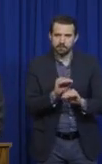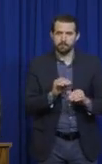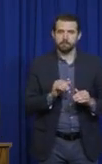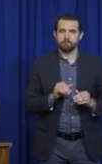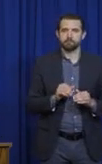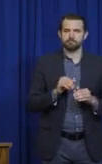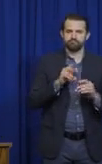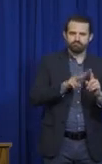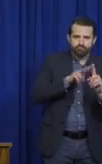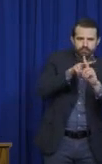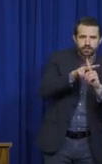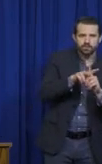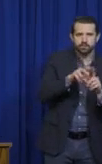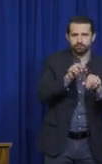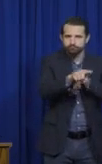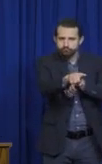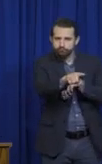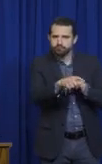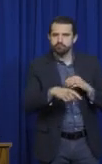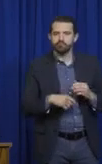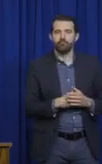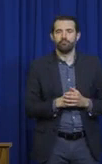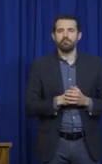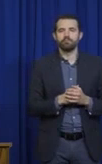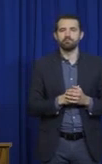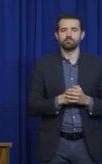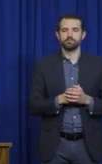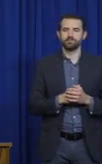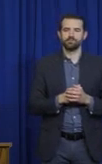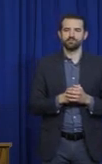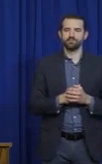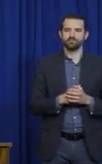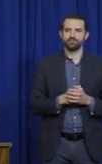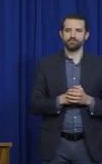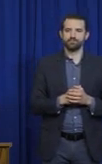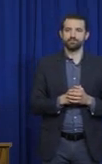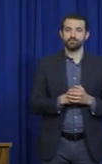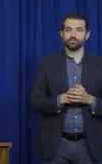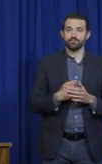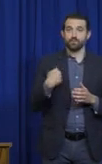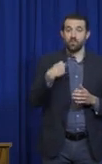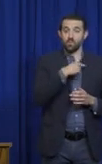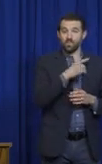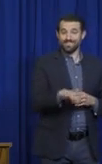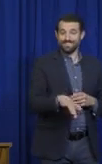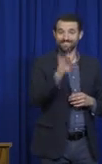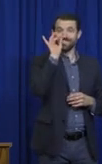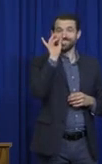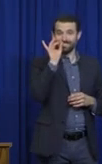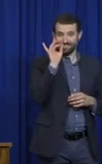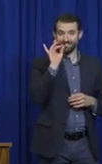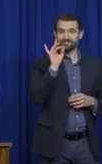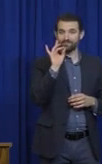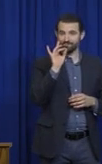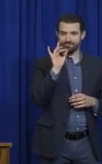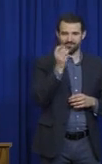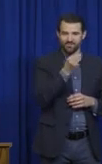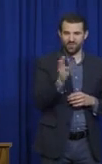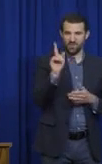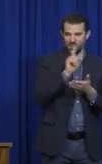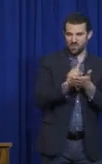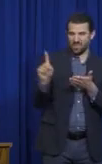things that we discovered from the last surge in applications was because people are